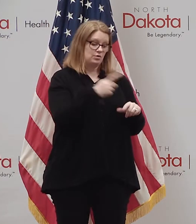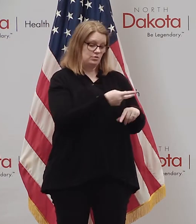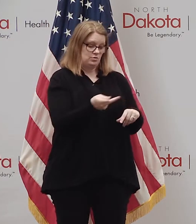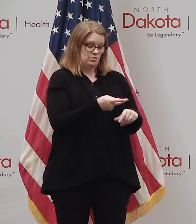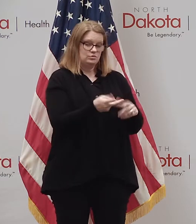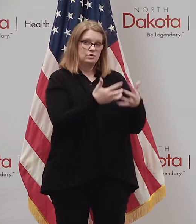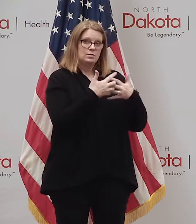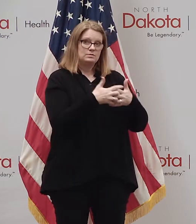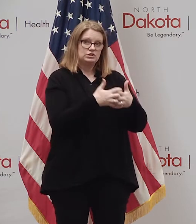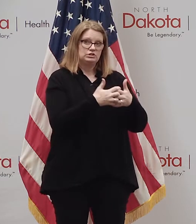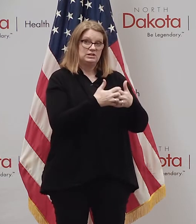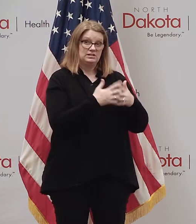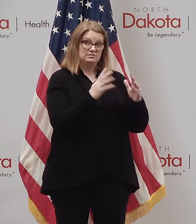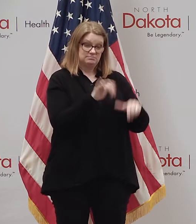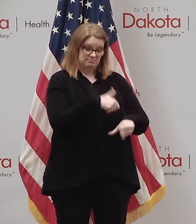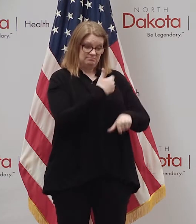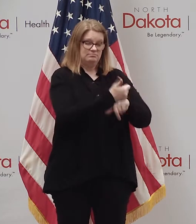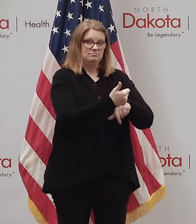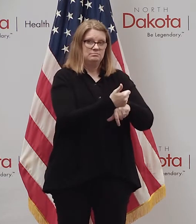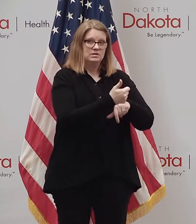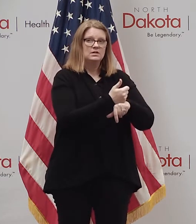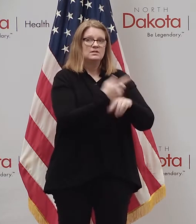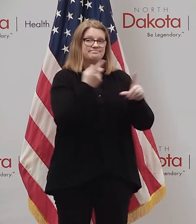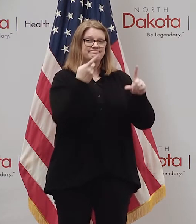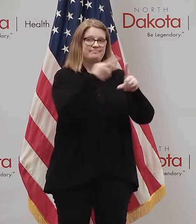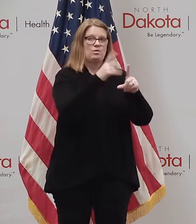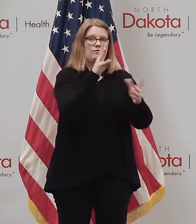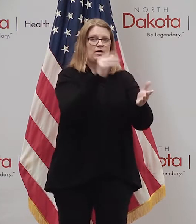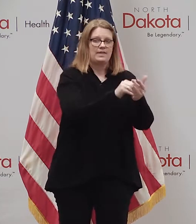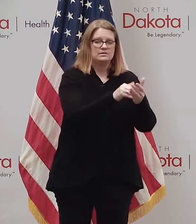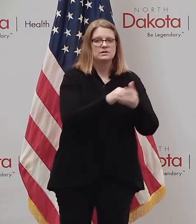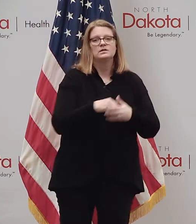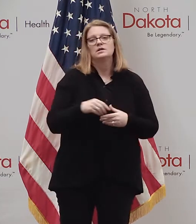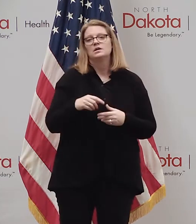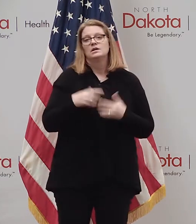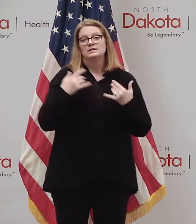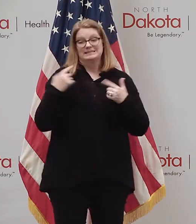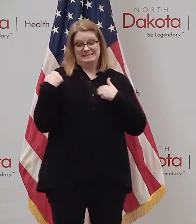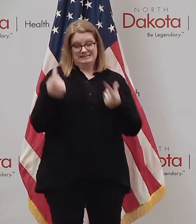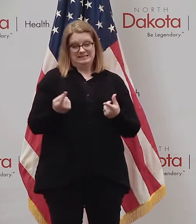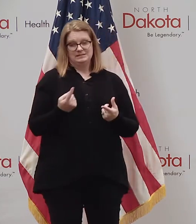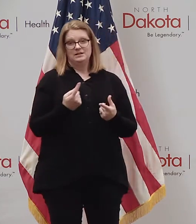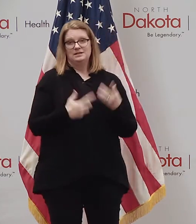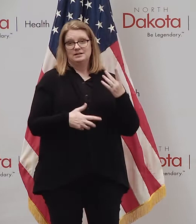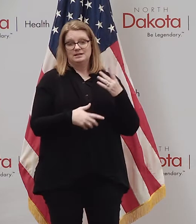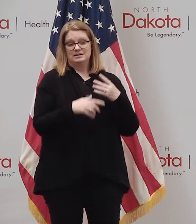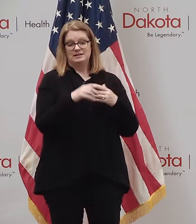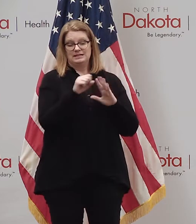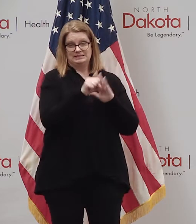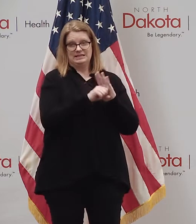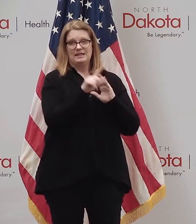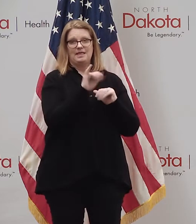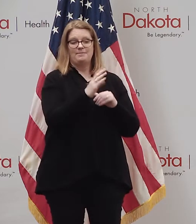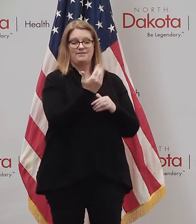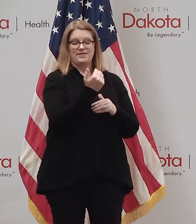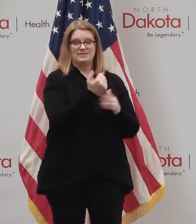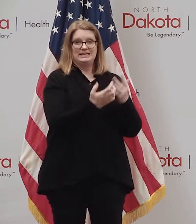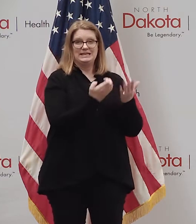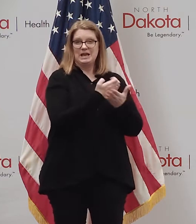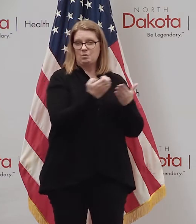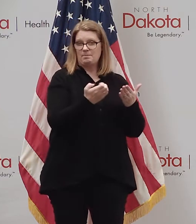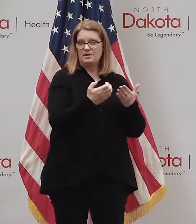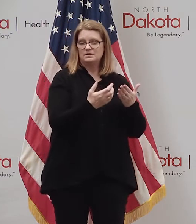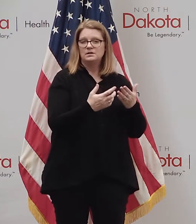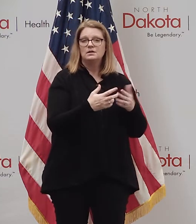be at that 4,000 goal. All in all, since the beginning of this, the state lab has added 15 pieces of lab equipment. They've gone